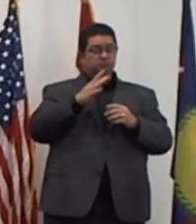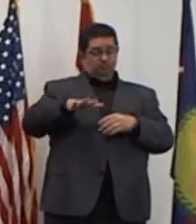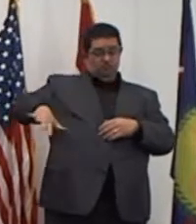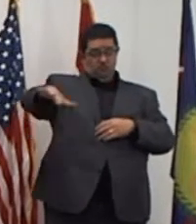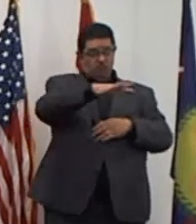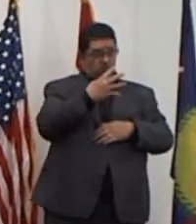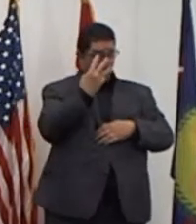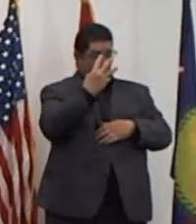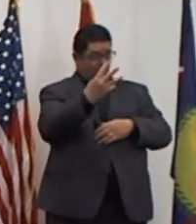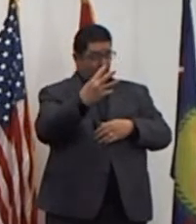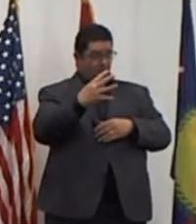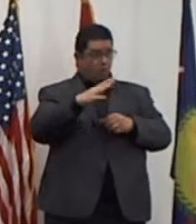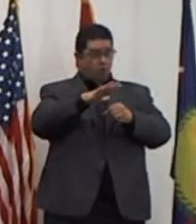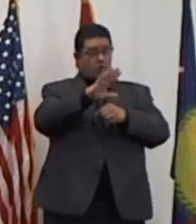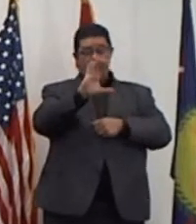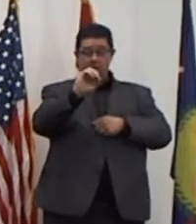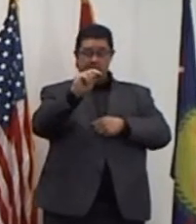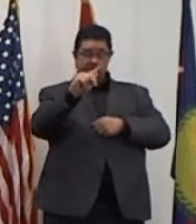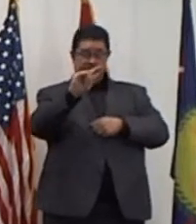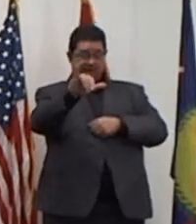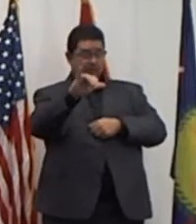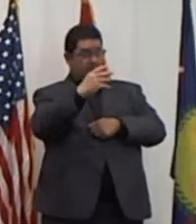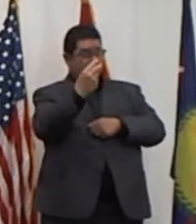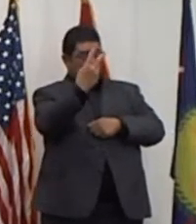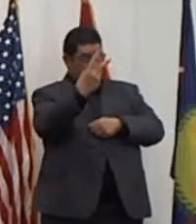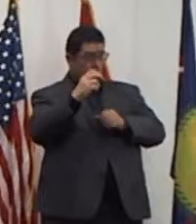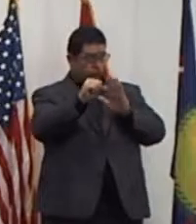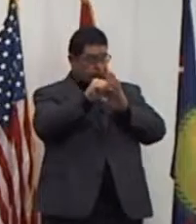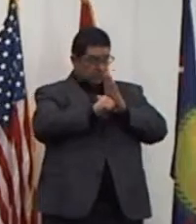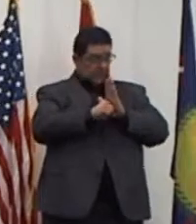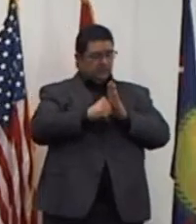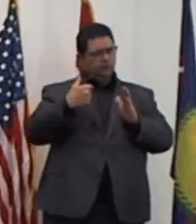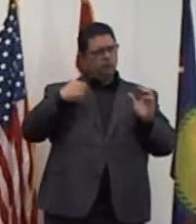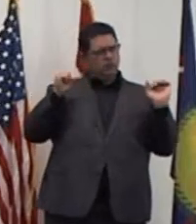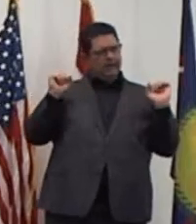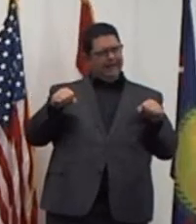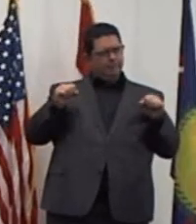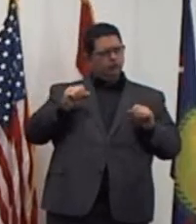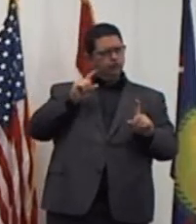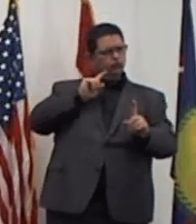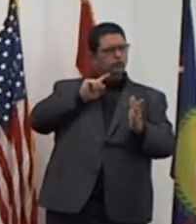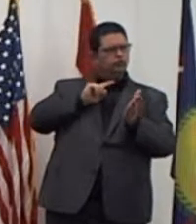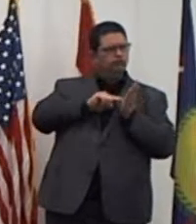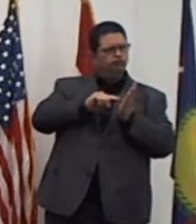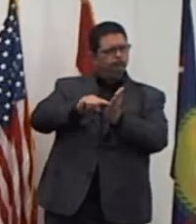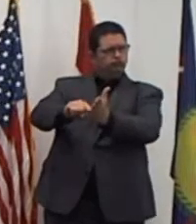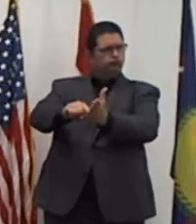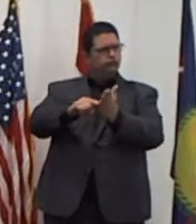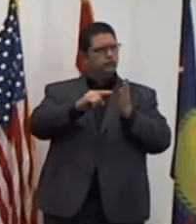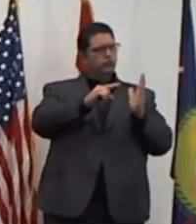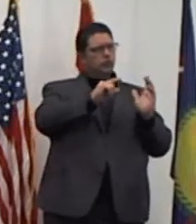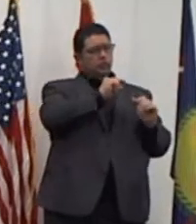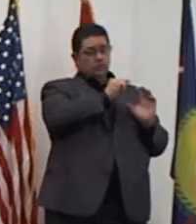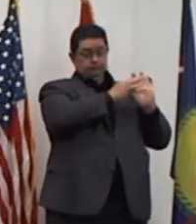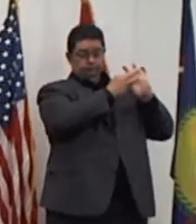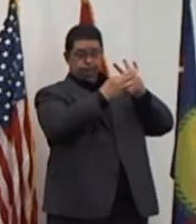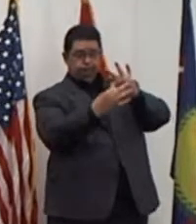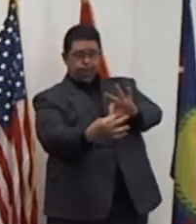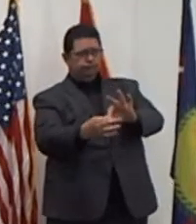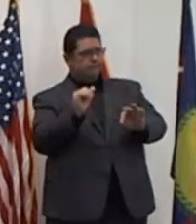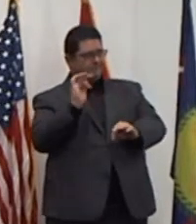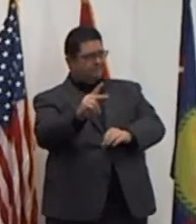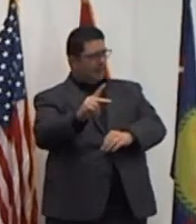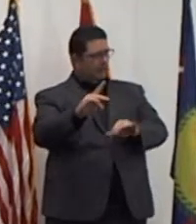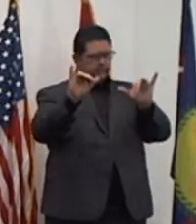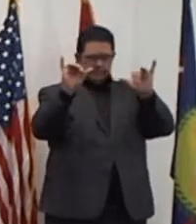and 2 states, were able to trace these individuals back to the same manufacturing plant, the same